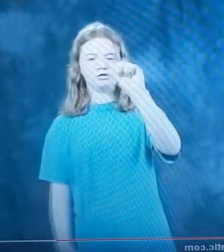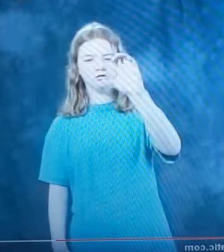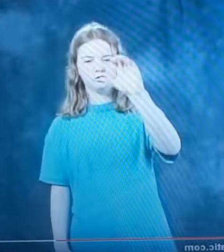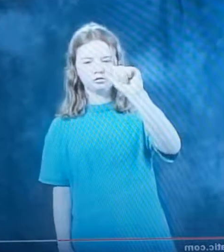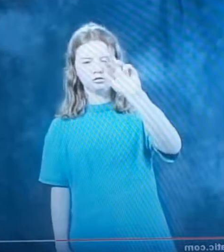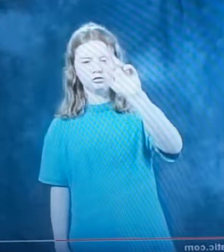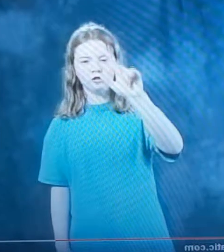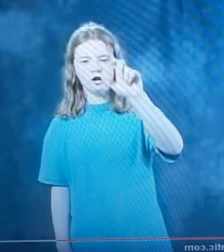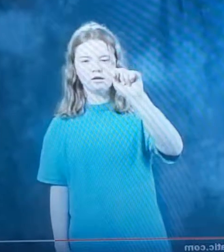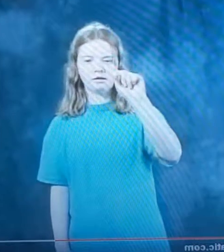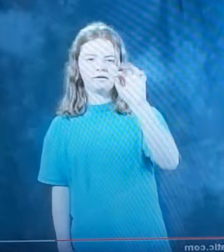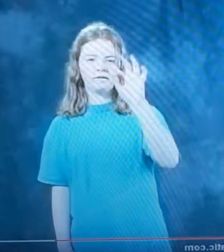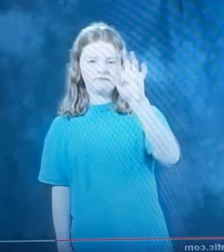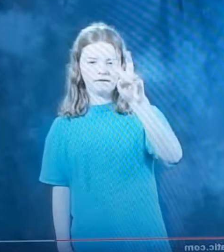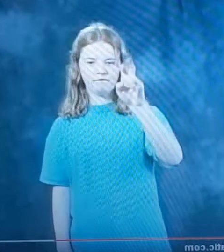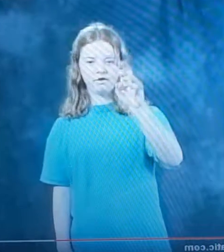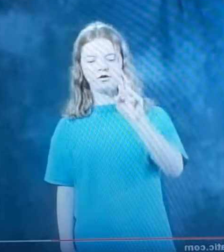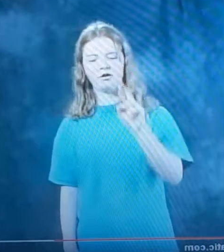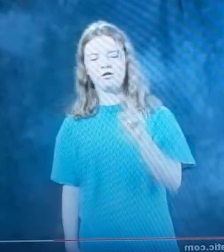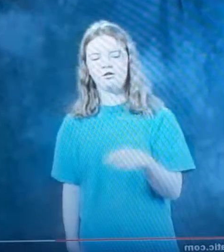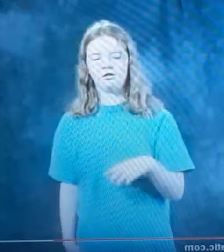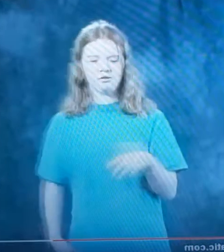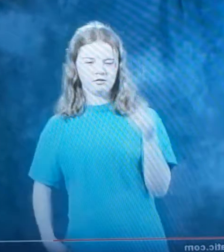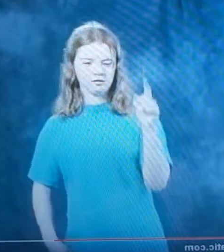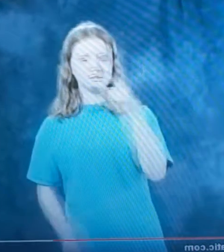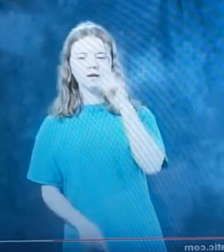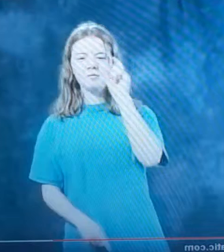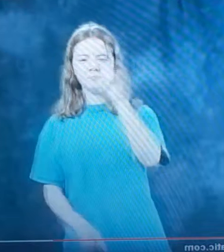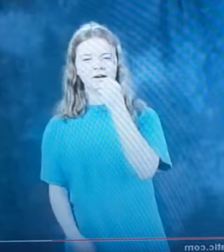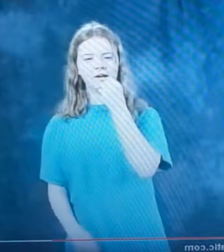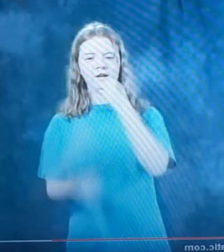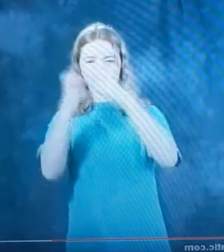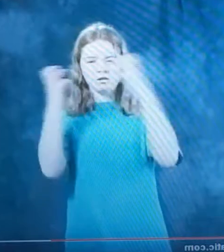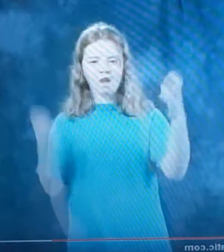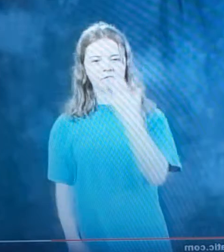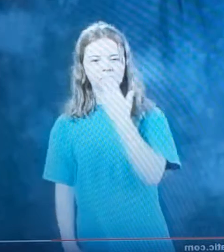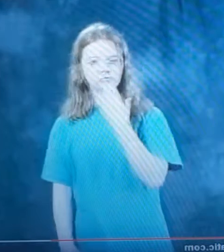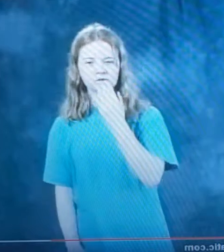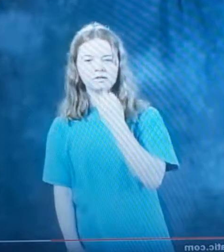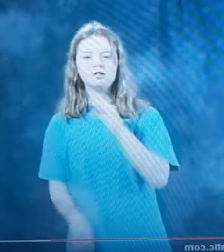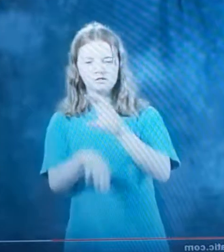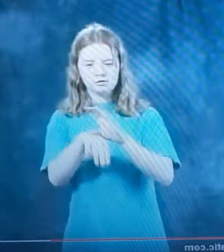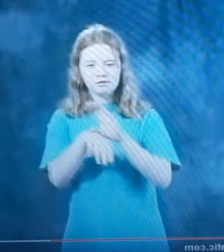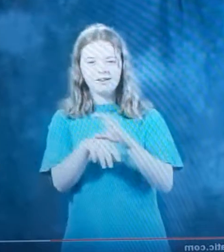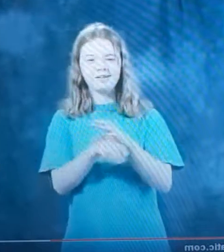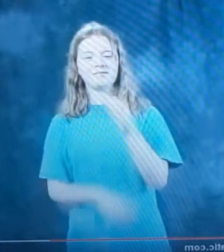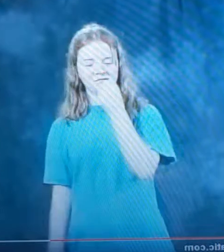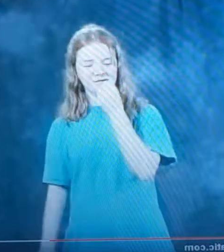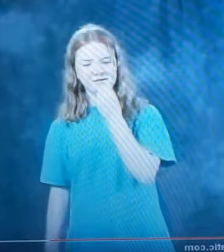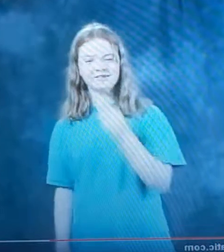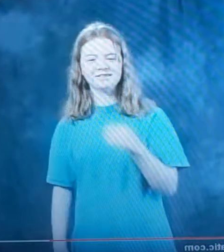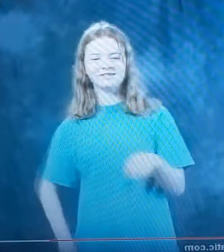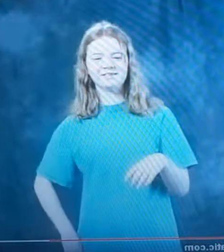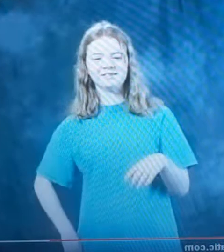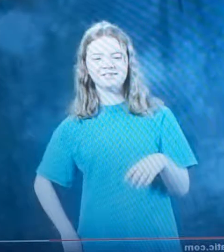said that I have scarlet fever. So I must eat a lot of sweet chocolate foods.